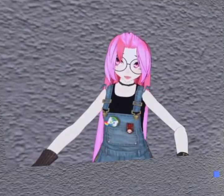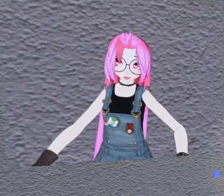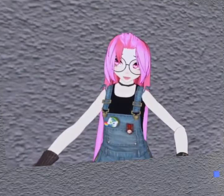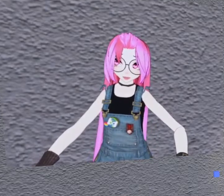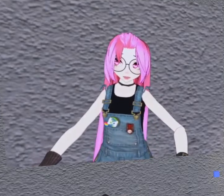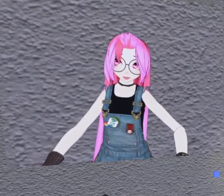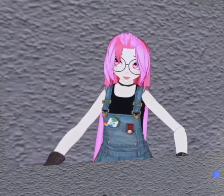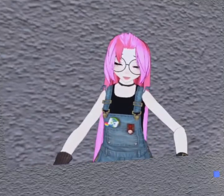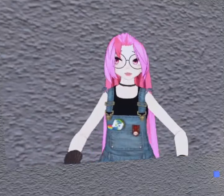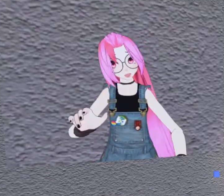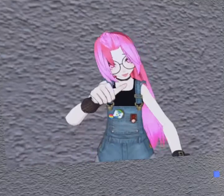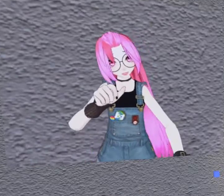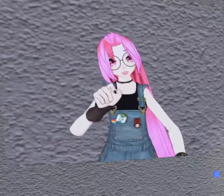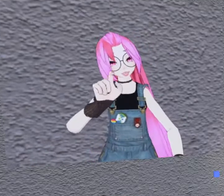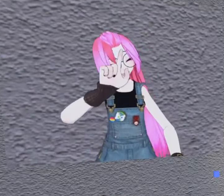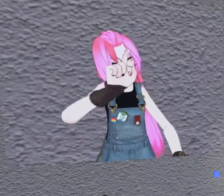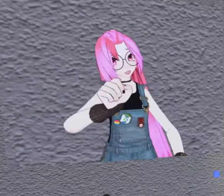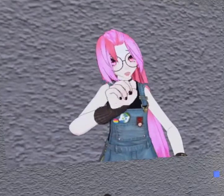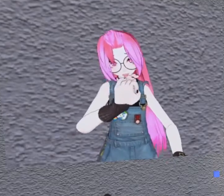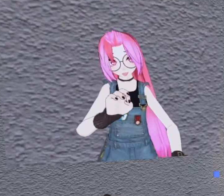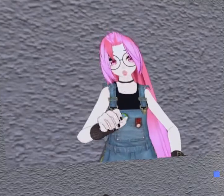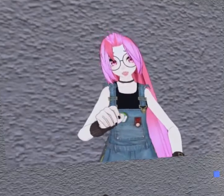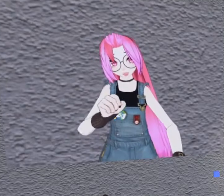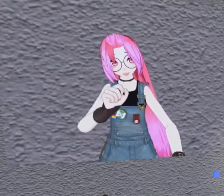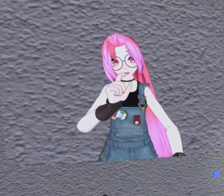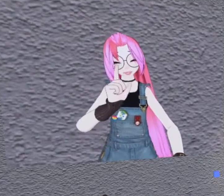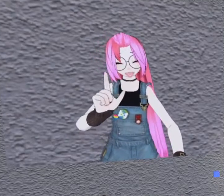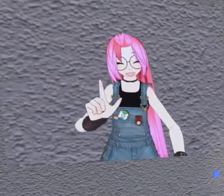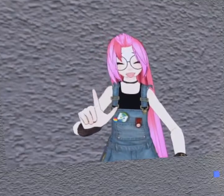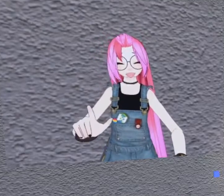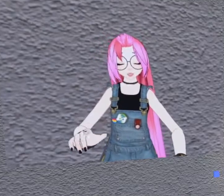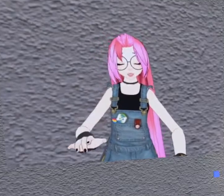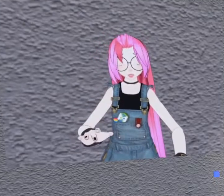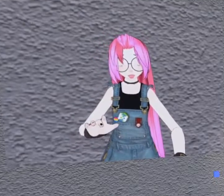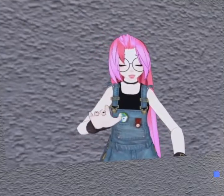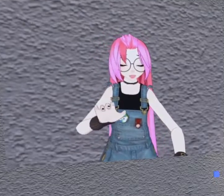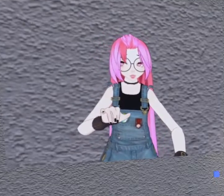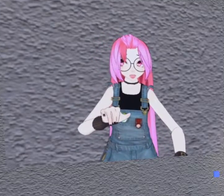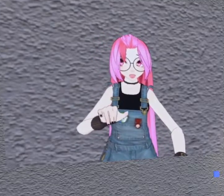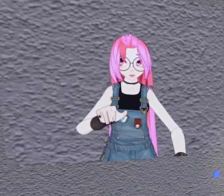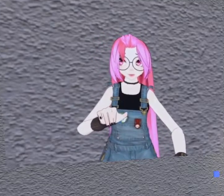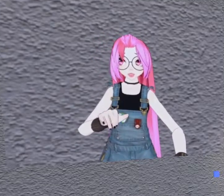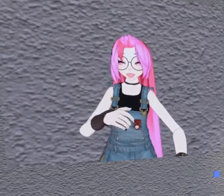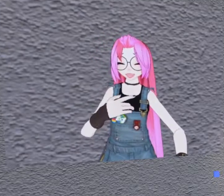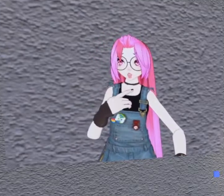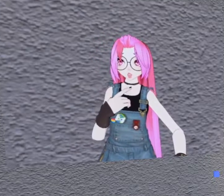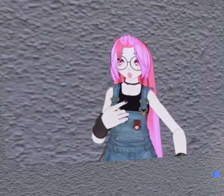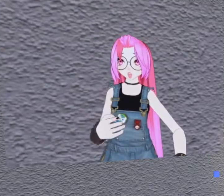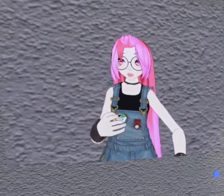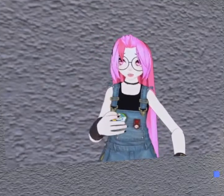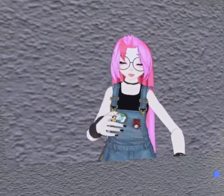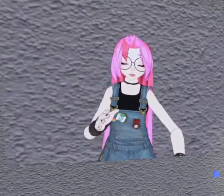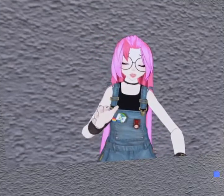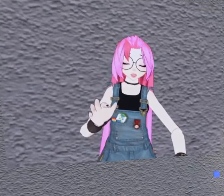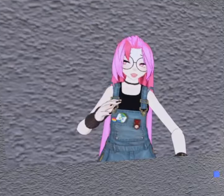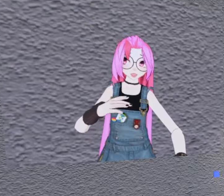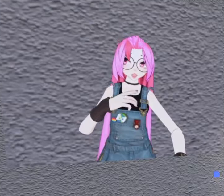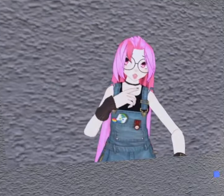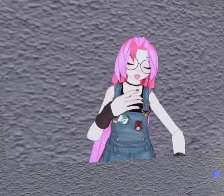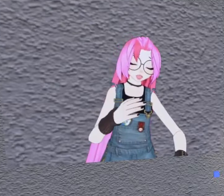it? Yes, 100%. Okay. Yes. Classifiers All right. are also like, so like I said, it's like, if I'm telling